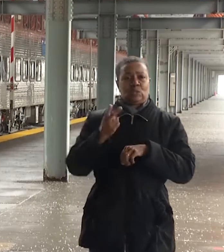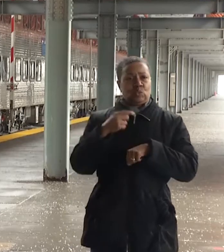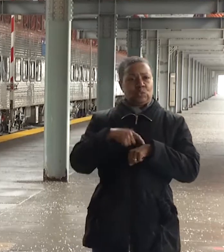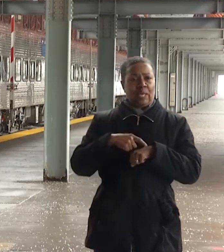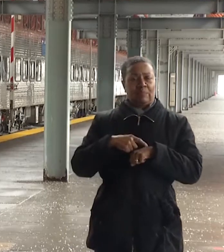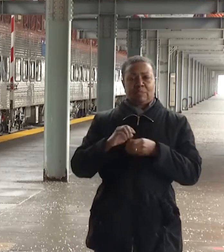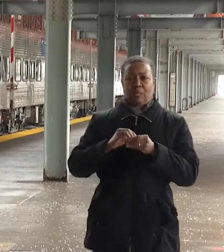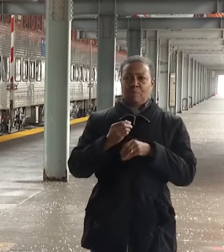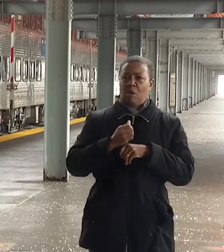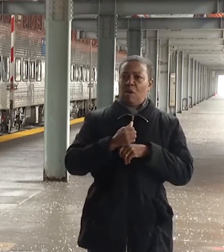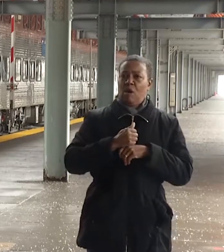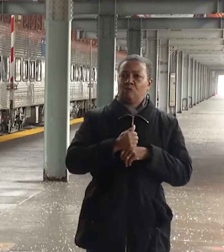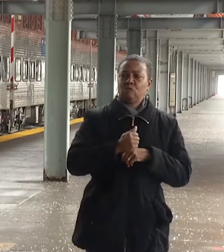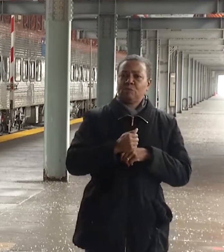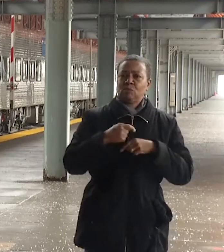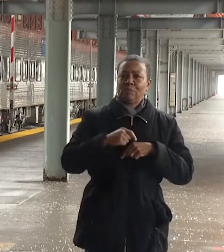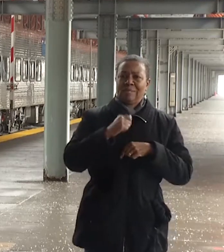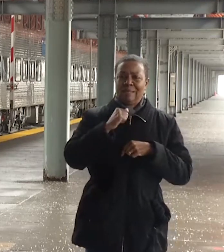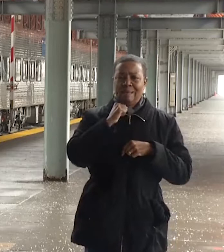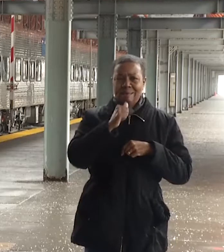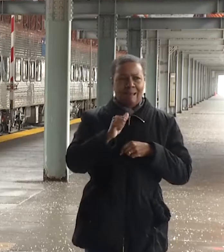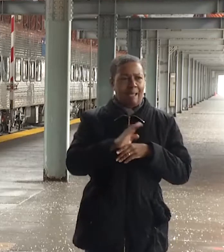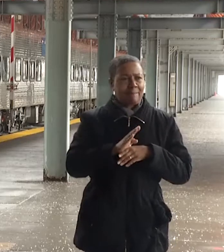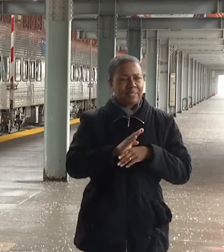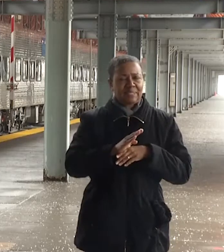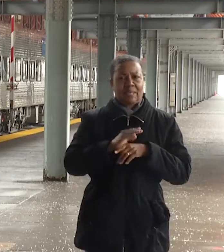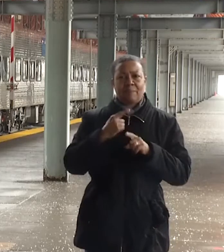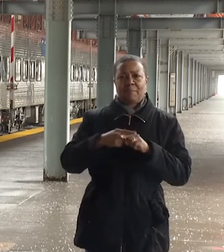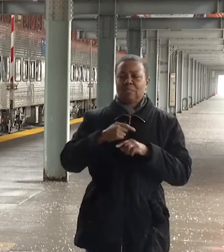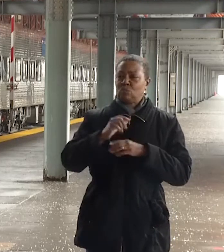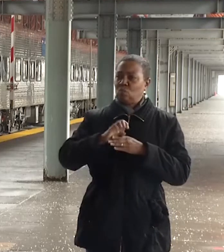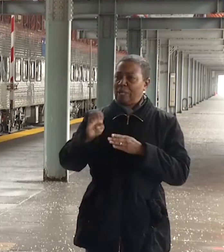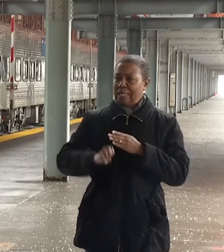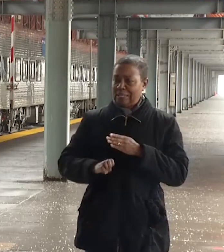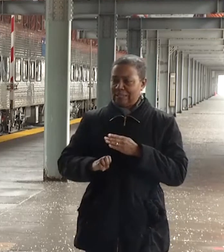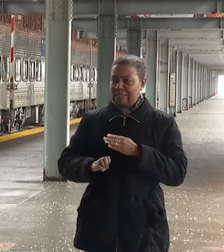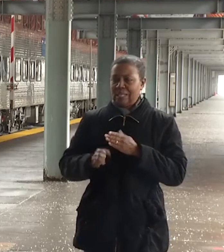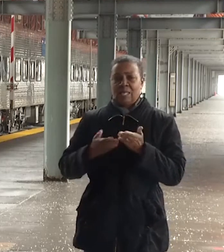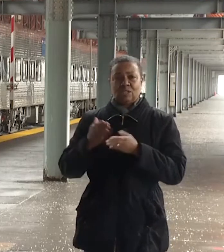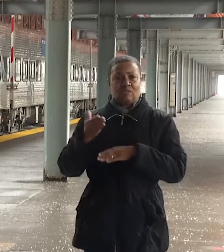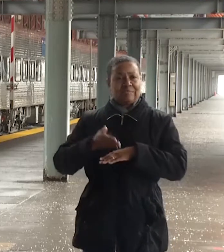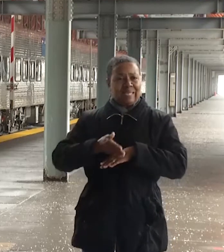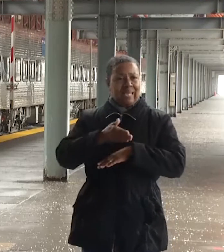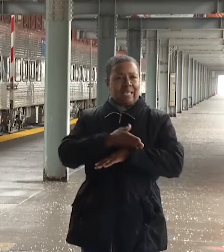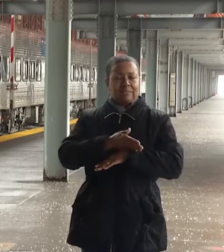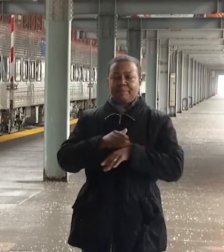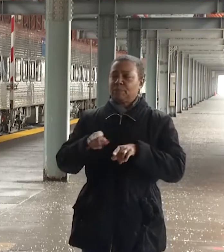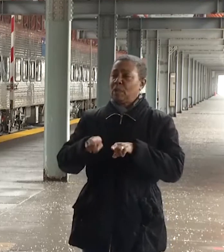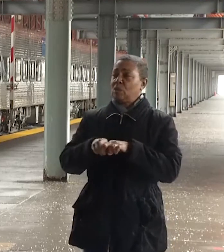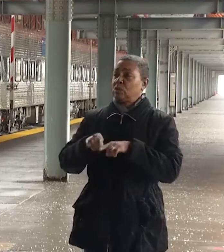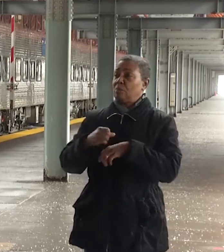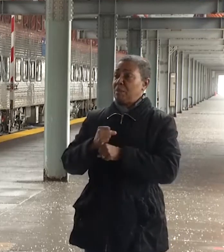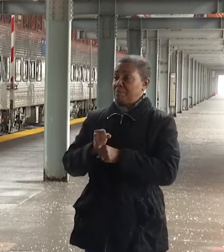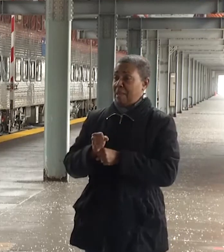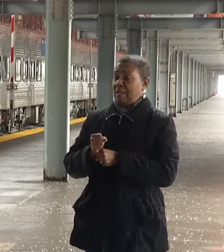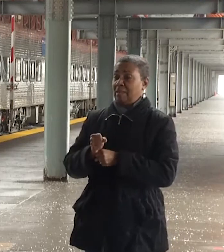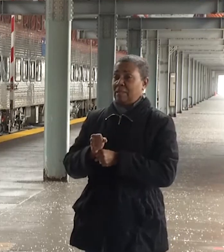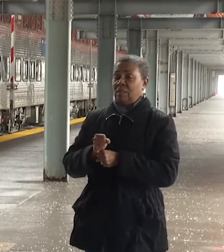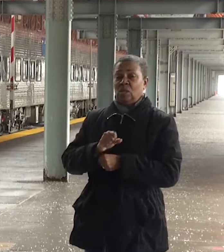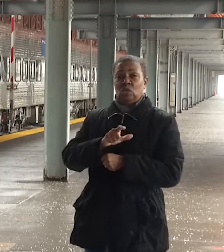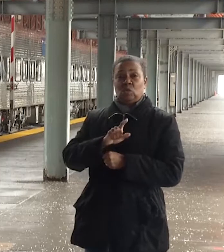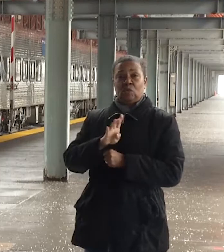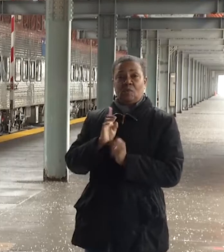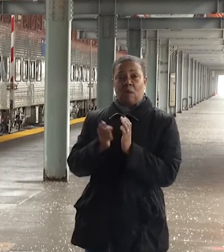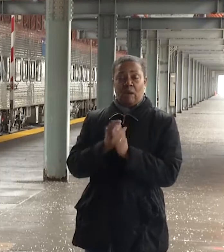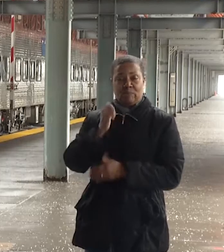trips during non-peak and on weekends. Service enhancements will also be made 24